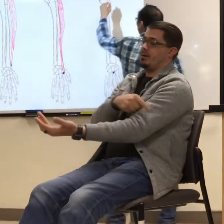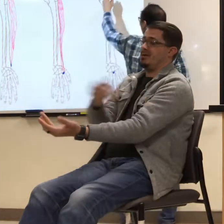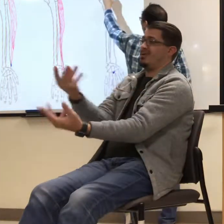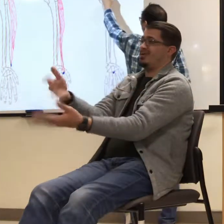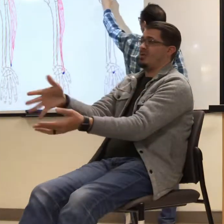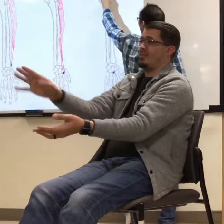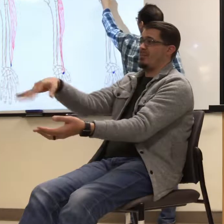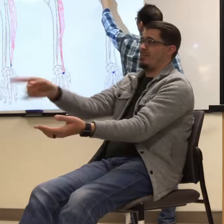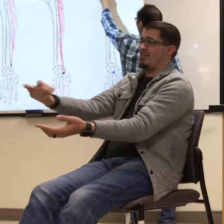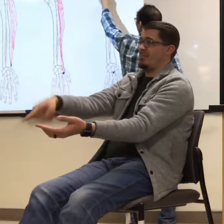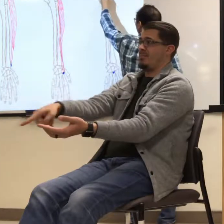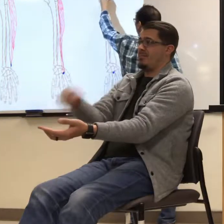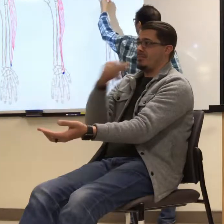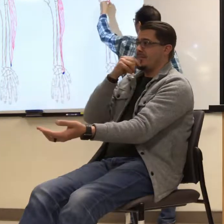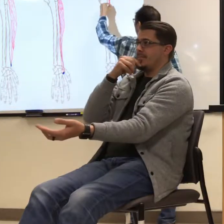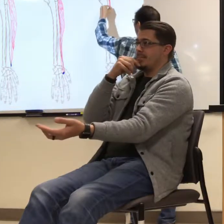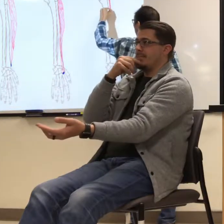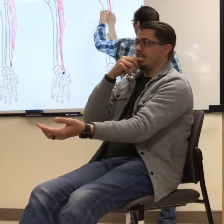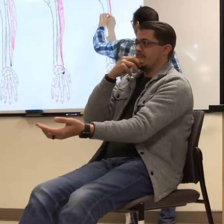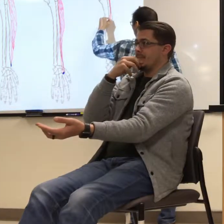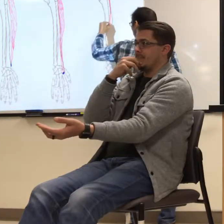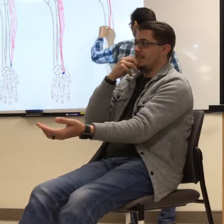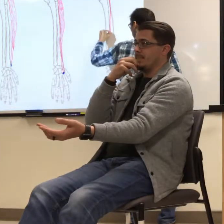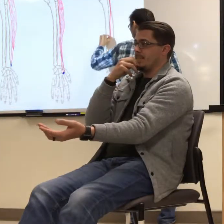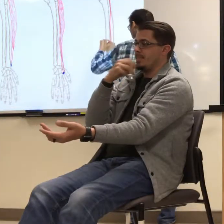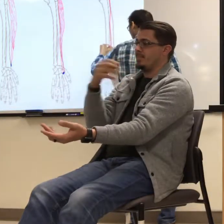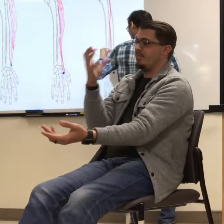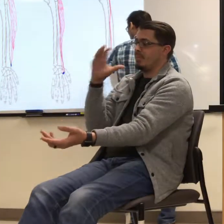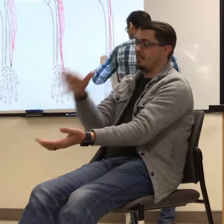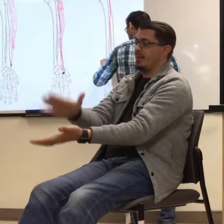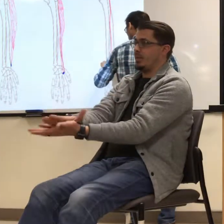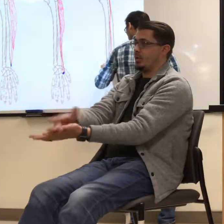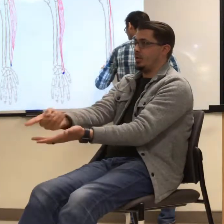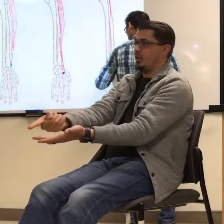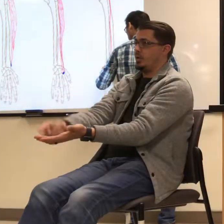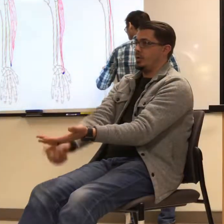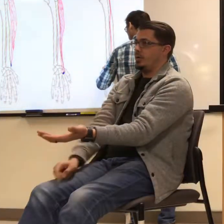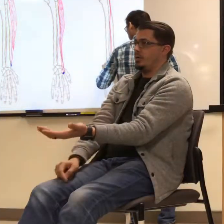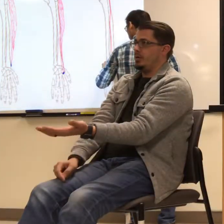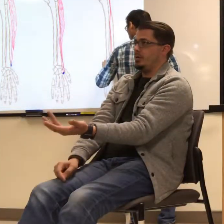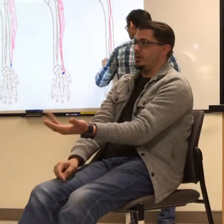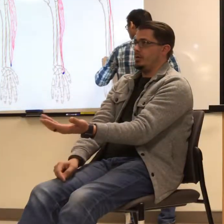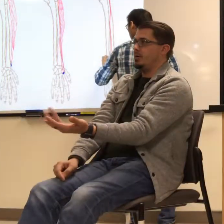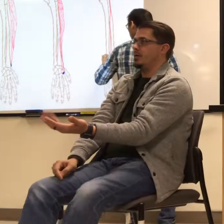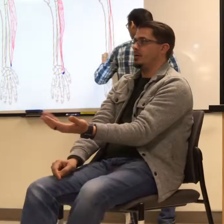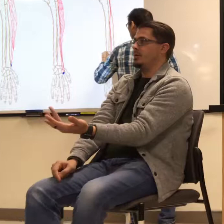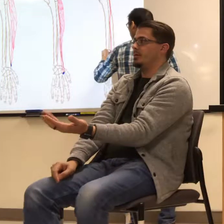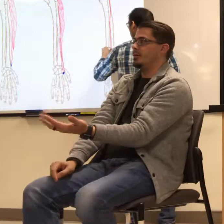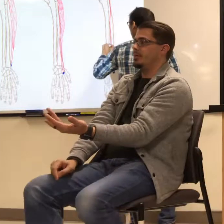And just draw the muscle going from one point to the next, from origin to insertion.